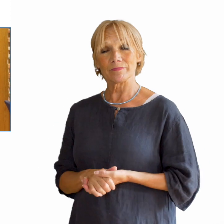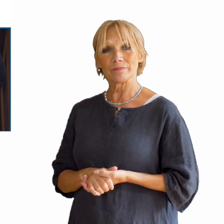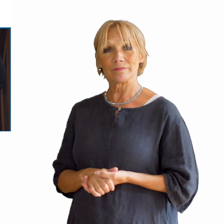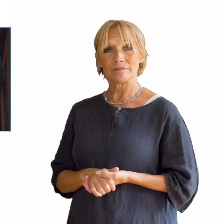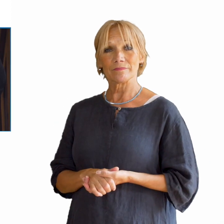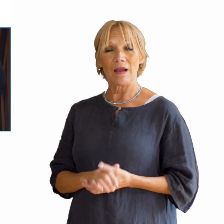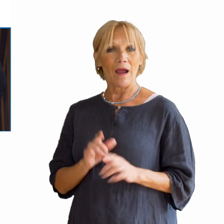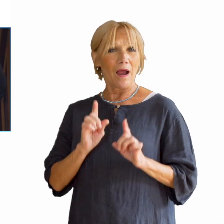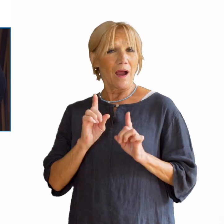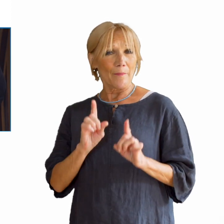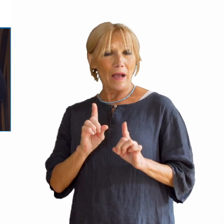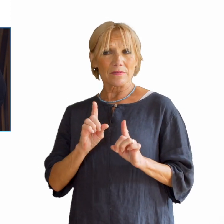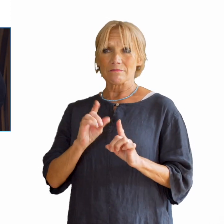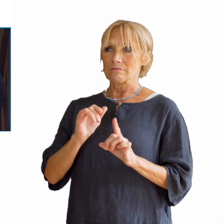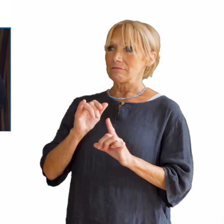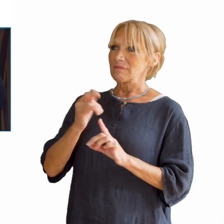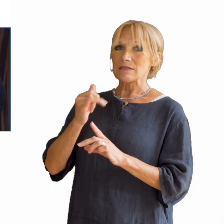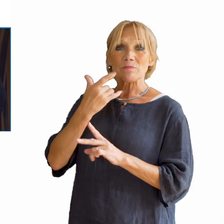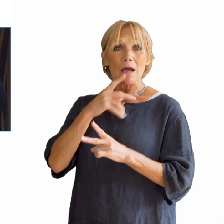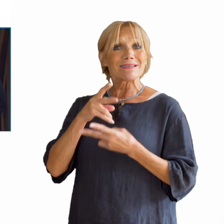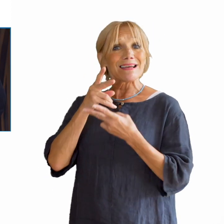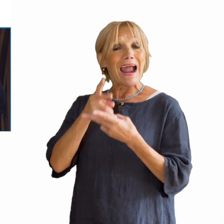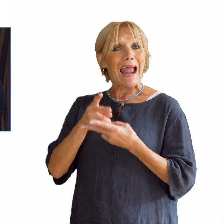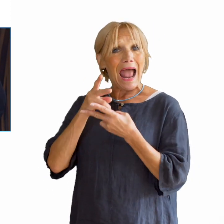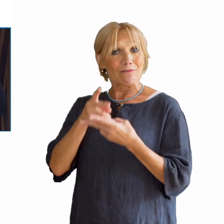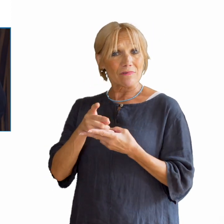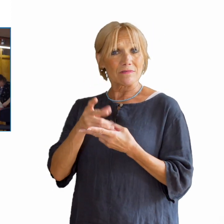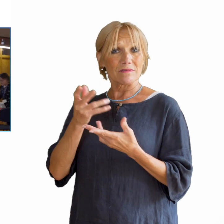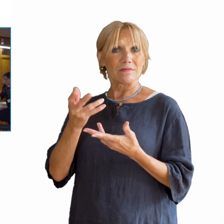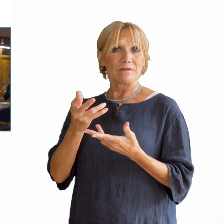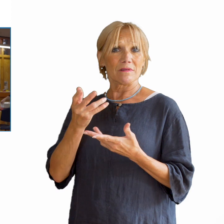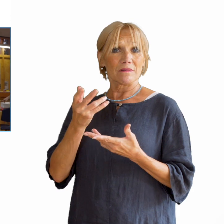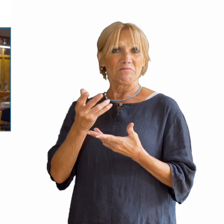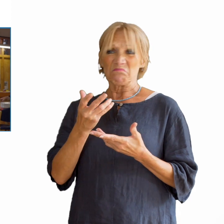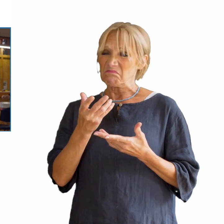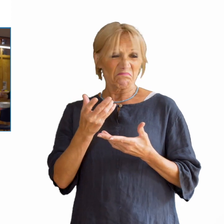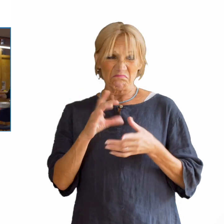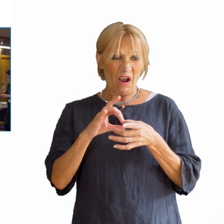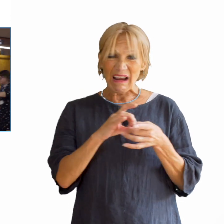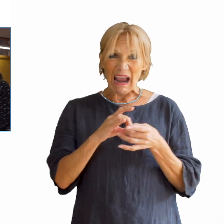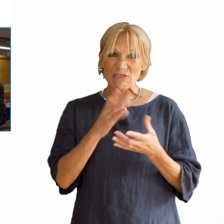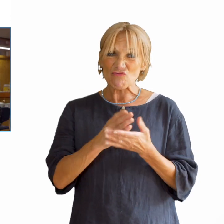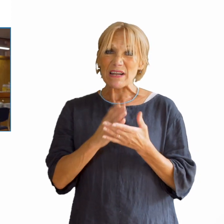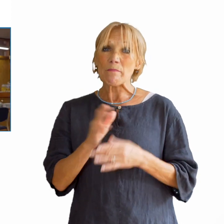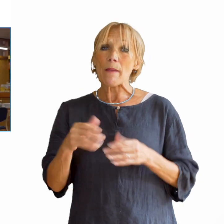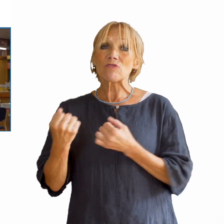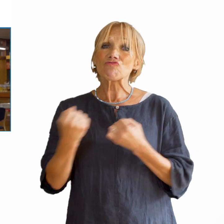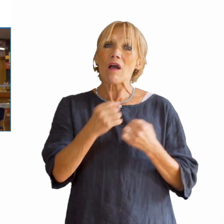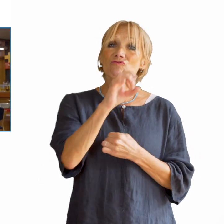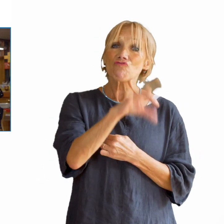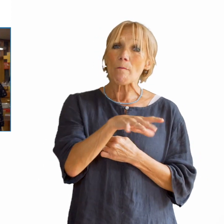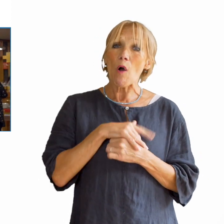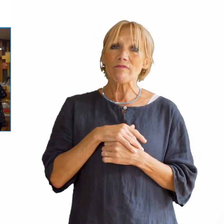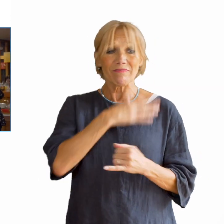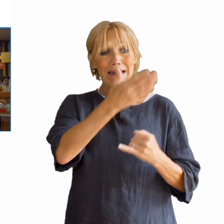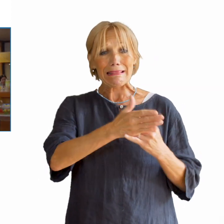However, often those that care for someone with dementia can have little engagement at all with a meeting centre beyond dropping someone off and picking them up again at the end of